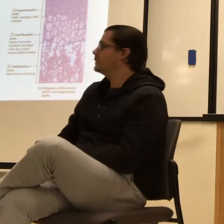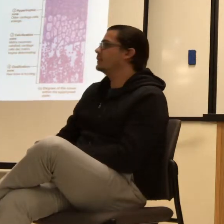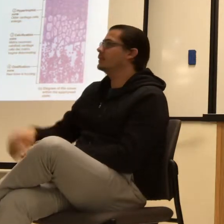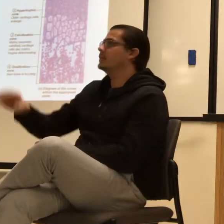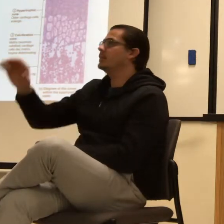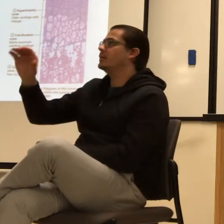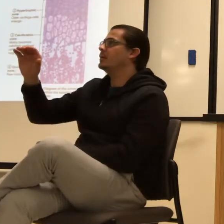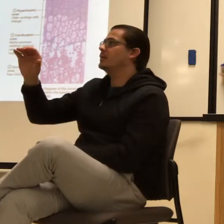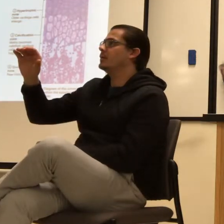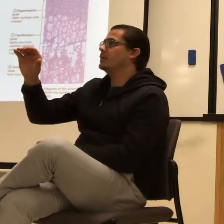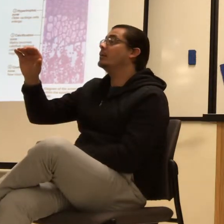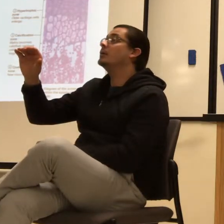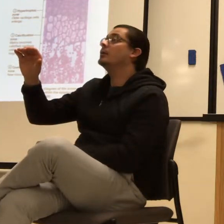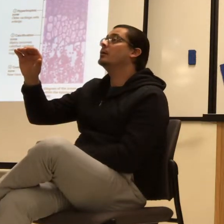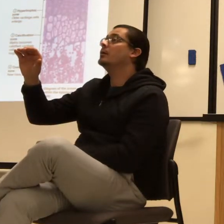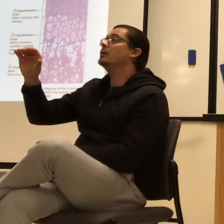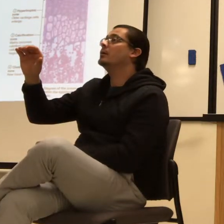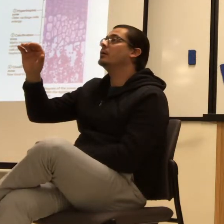Calcification zone.